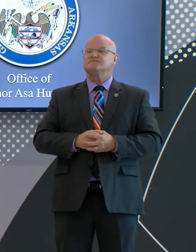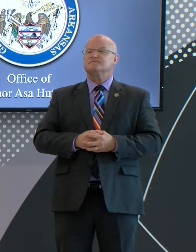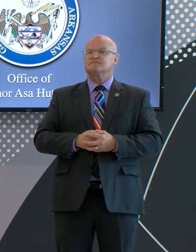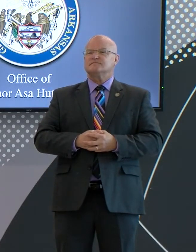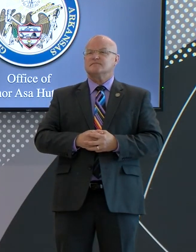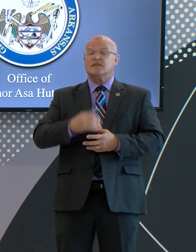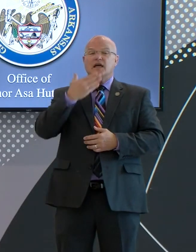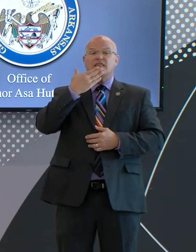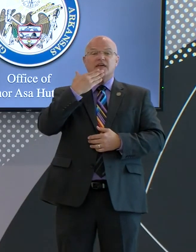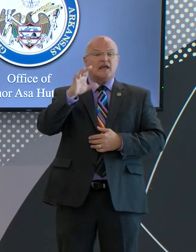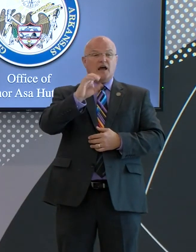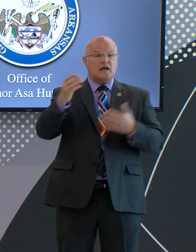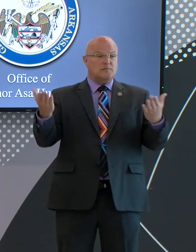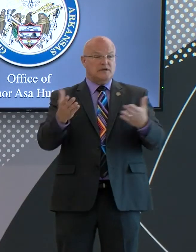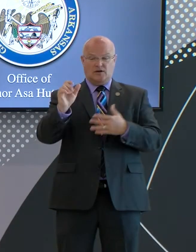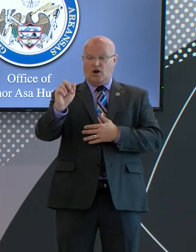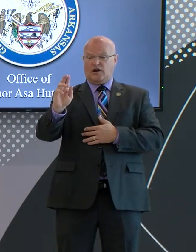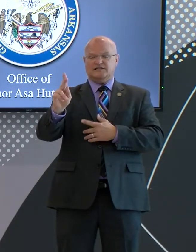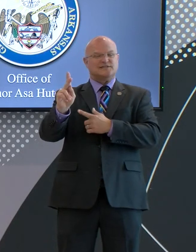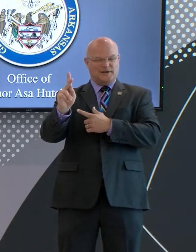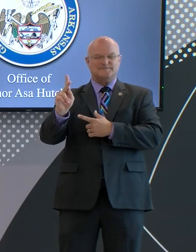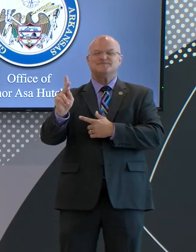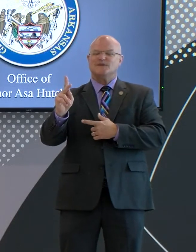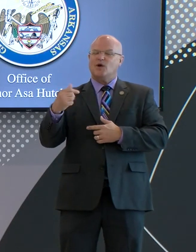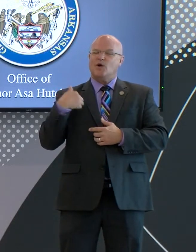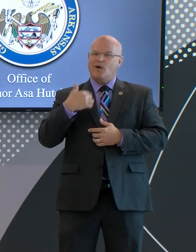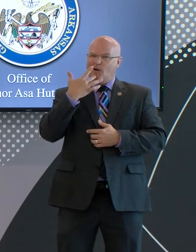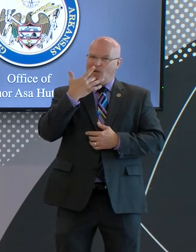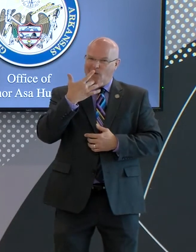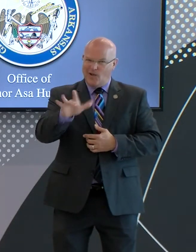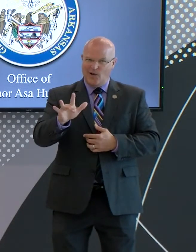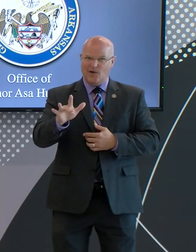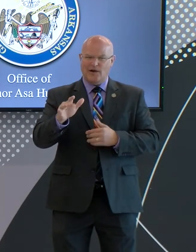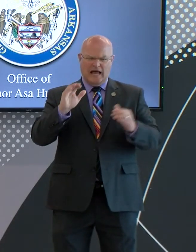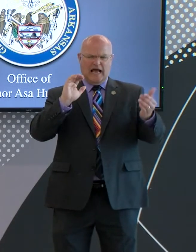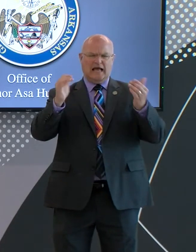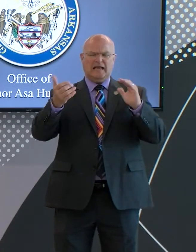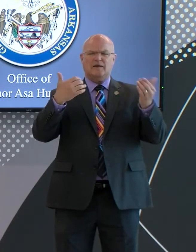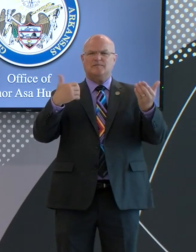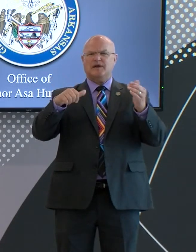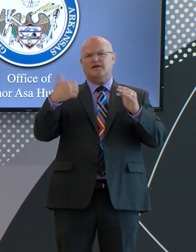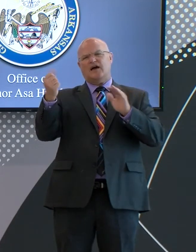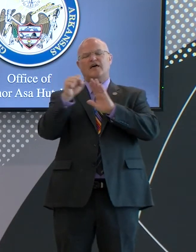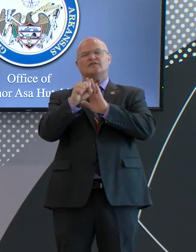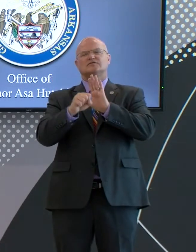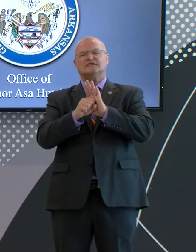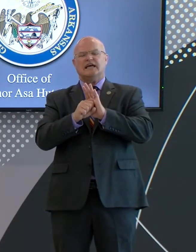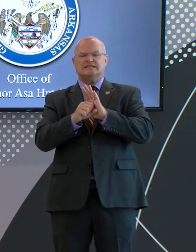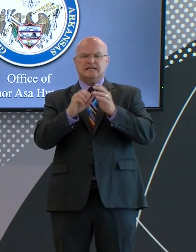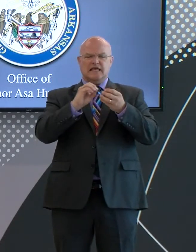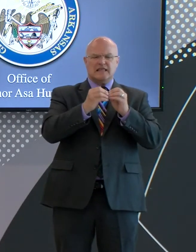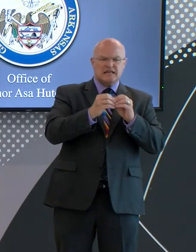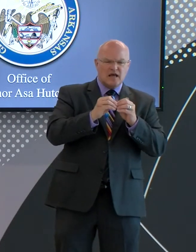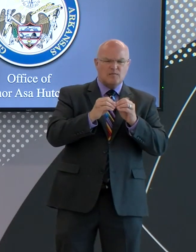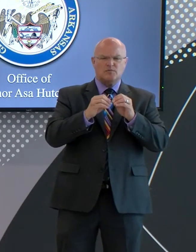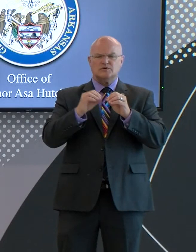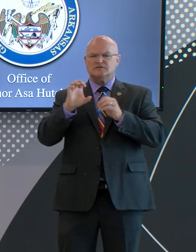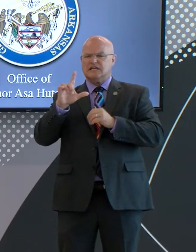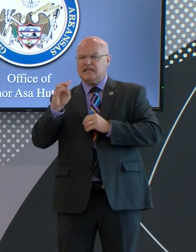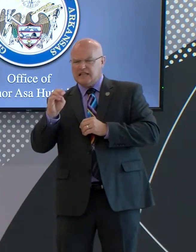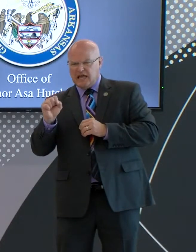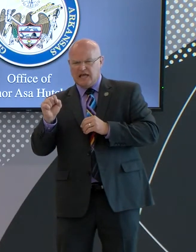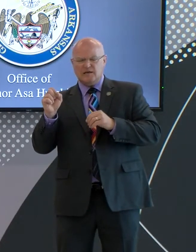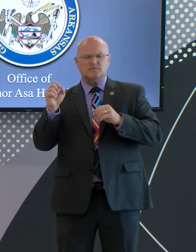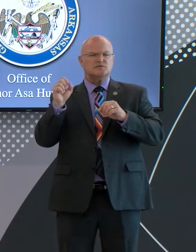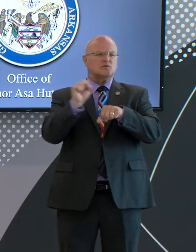thank our companies here in Arkansas. We are fortunate. I compare the numbers to other states and where other states are looking and the number of claims that